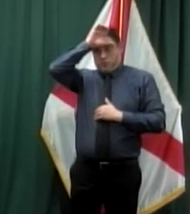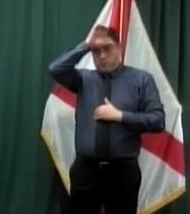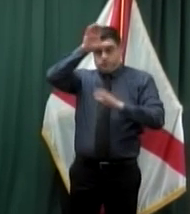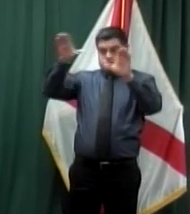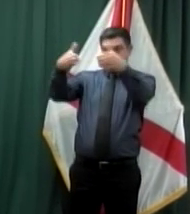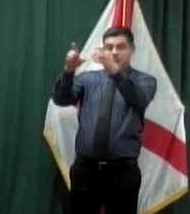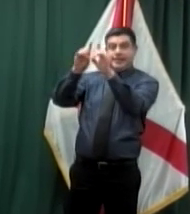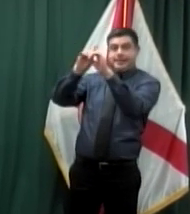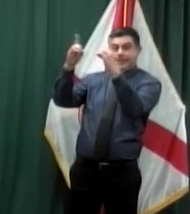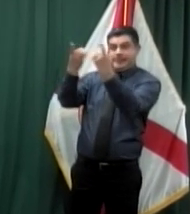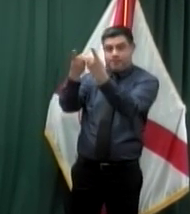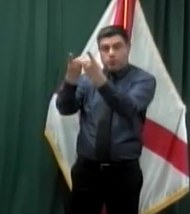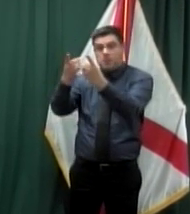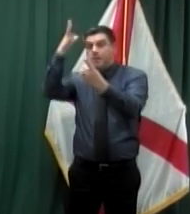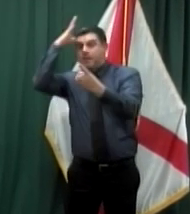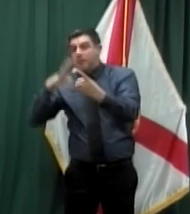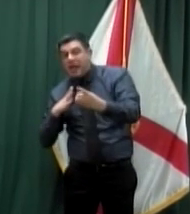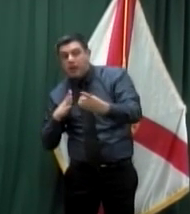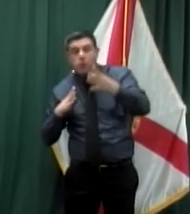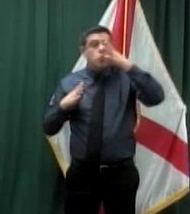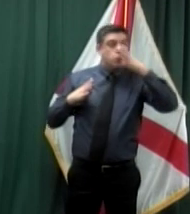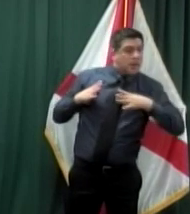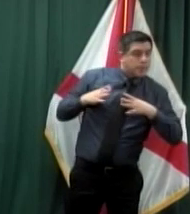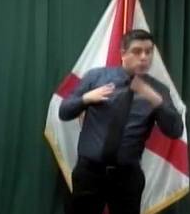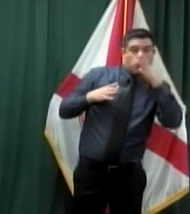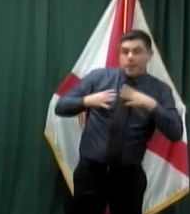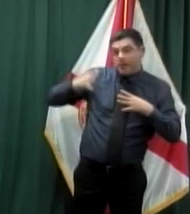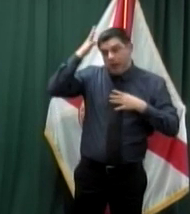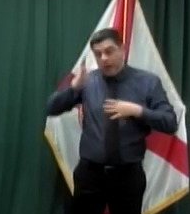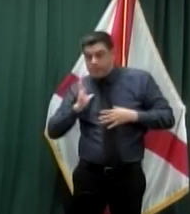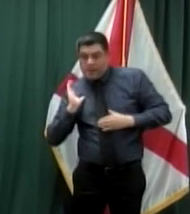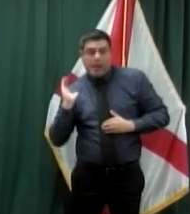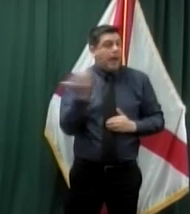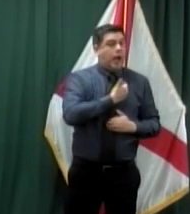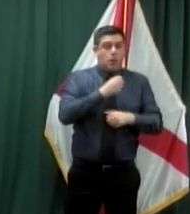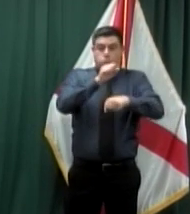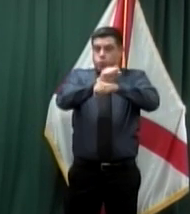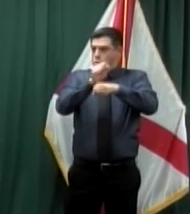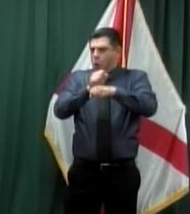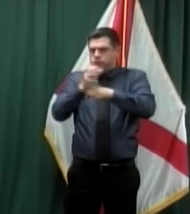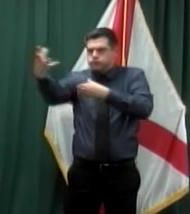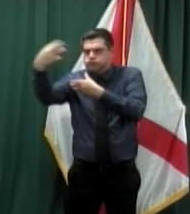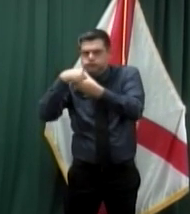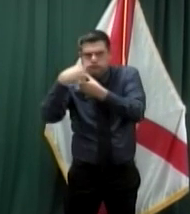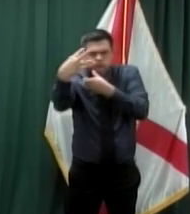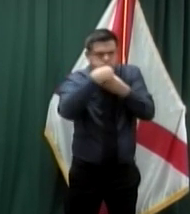the COVID-19 pandemic response, I'm here to discuss a couple of